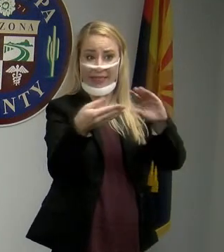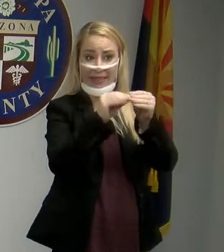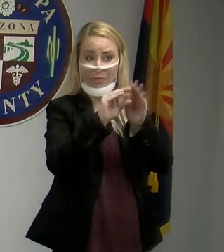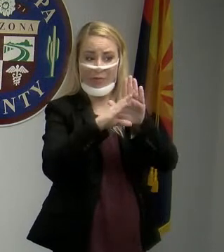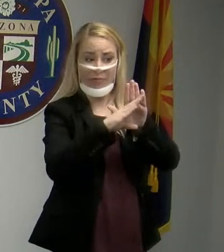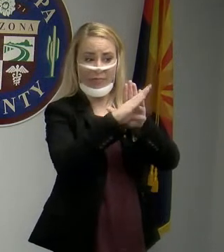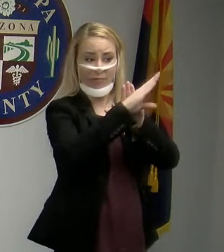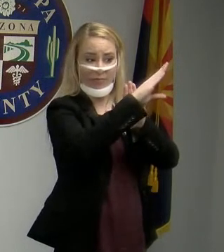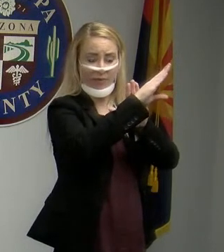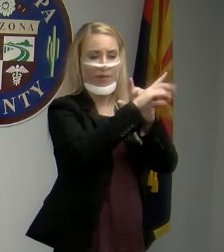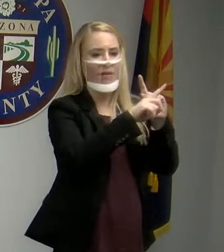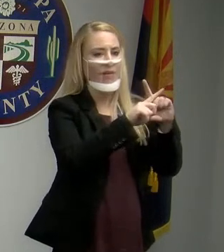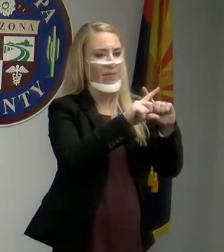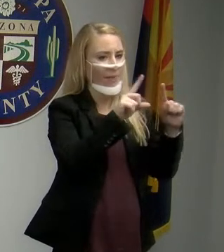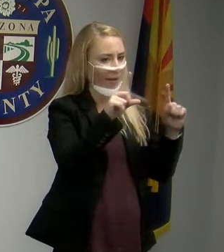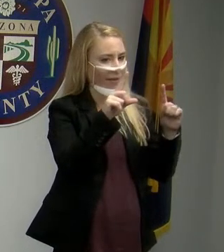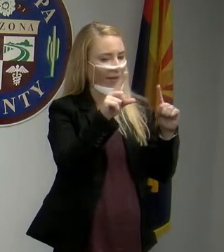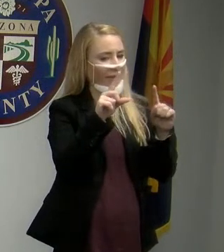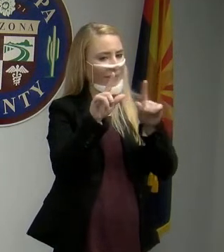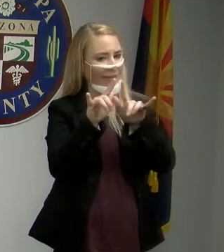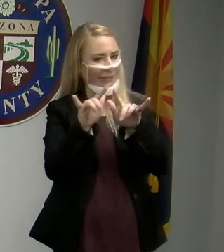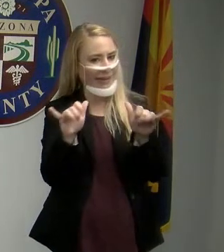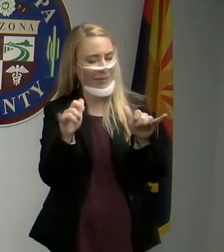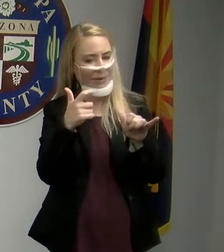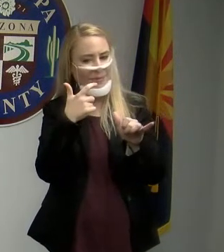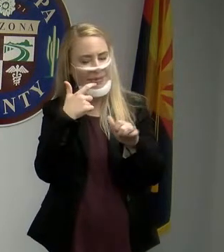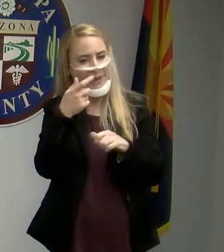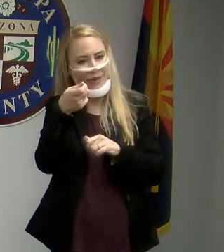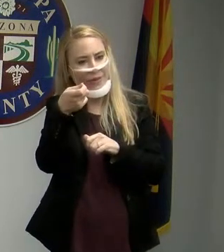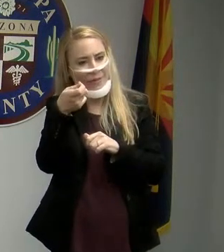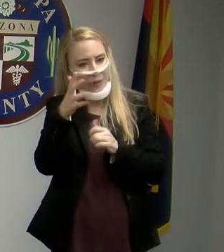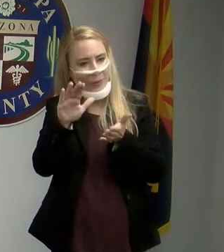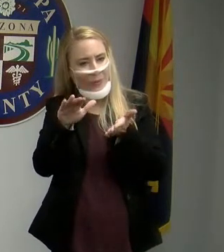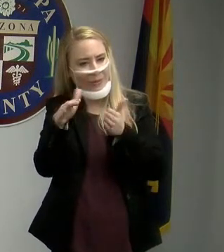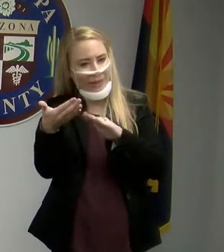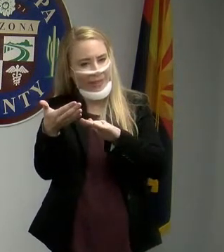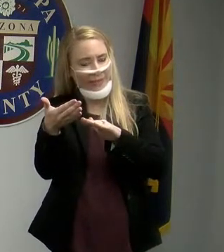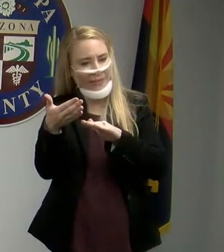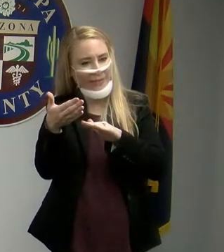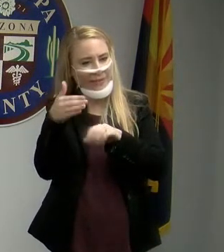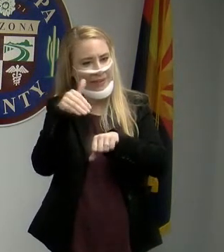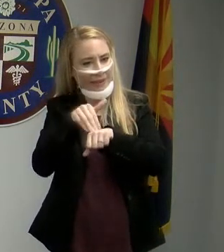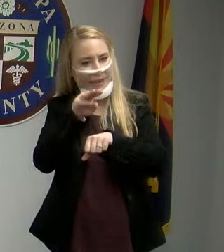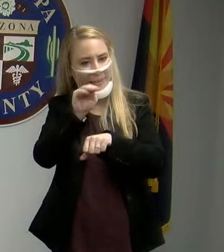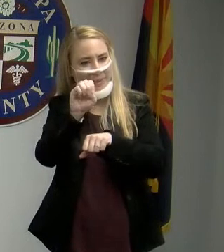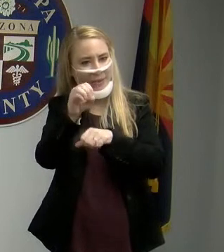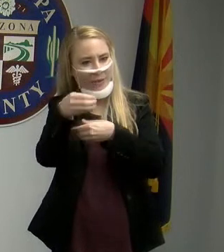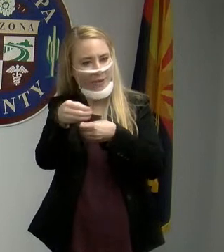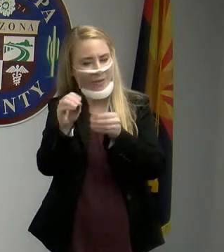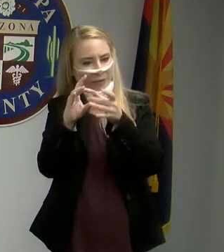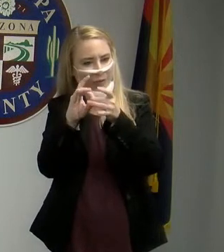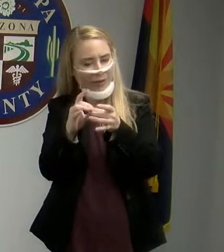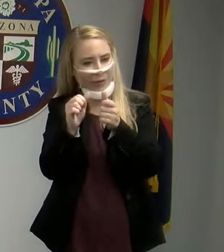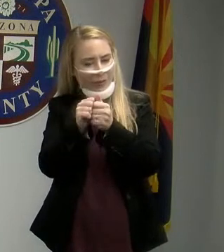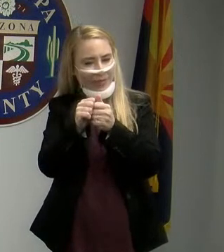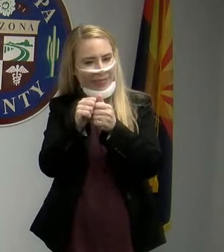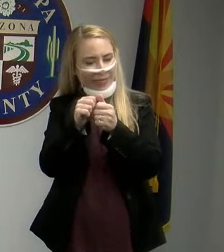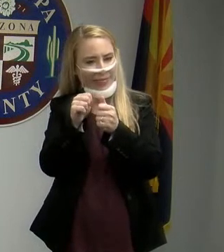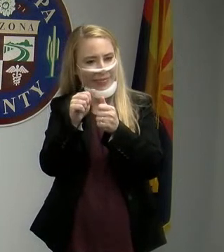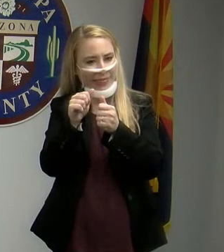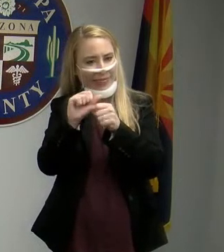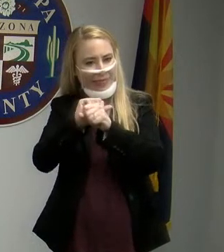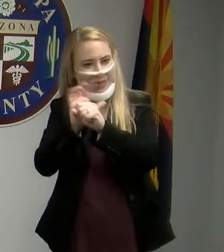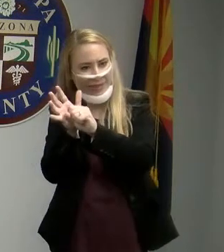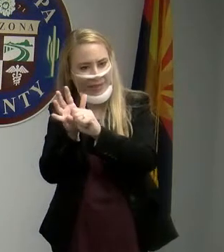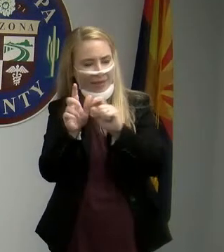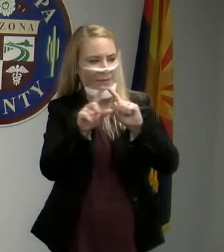you said that there's very few COVID deaths here among these bodies you're accounting for. At the same time, I think what I heard was that there are now 10 additional